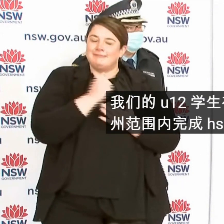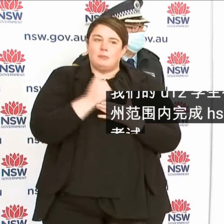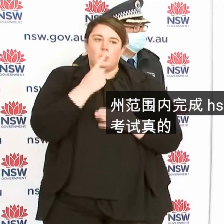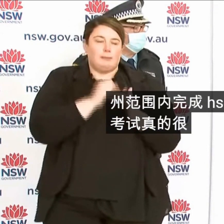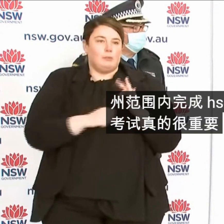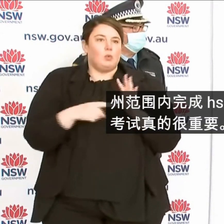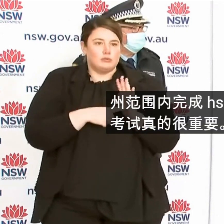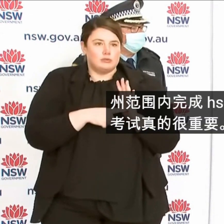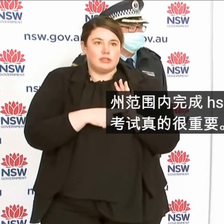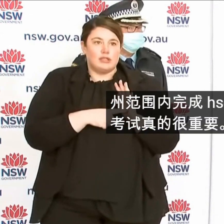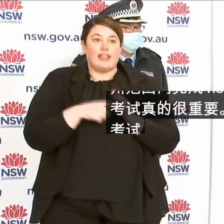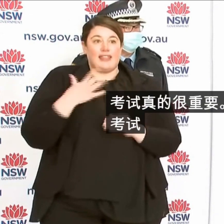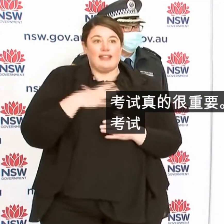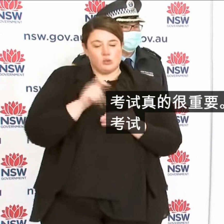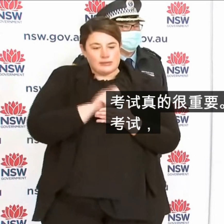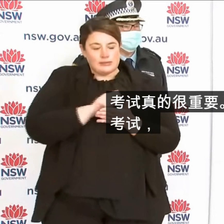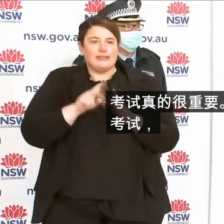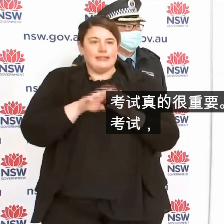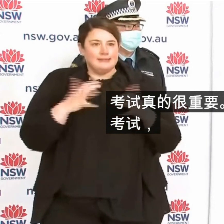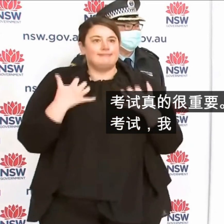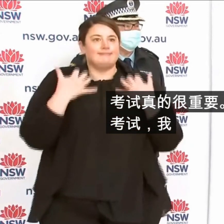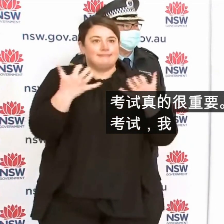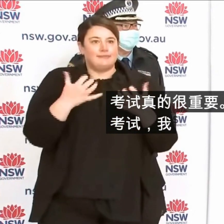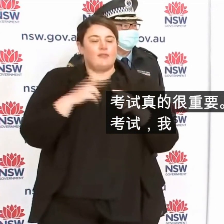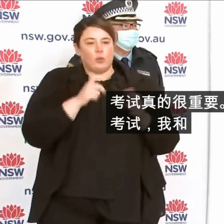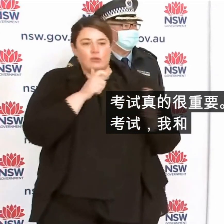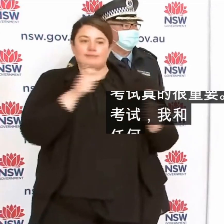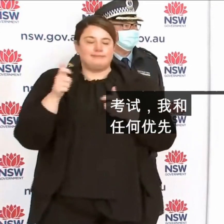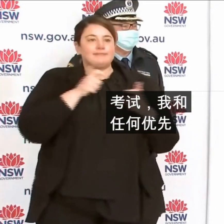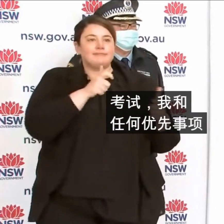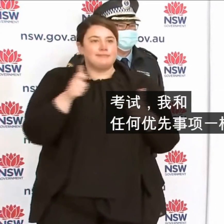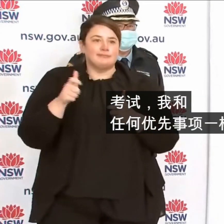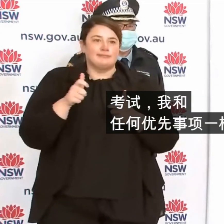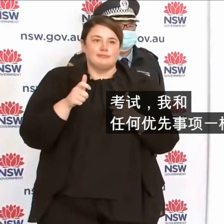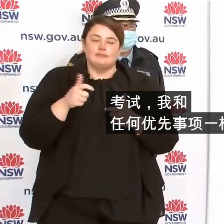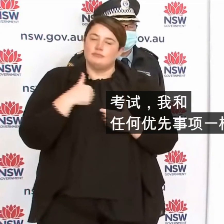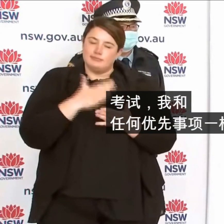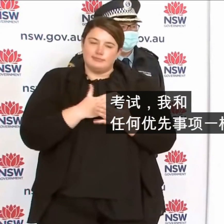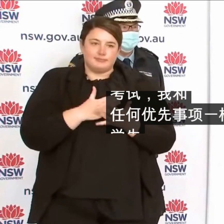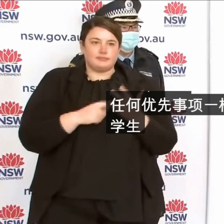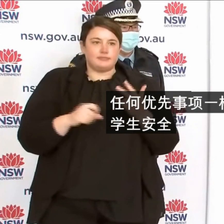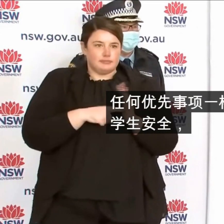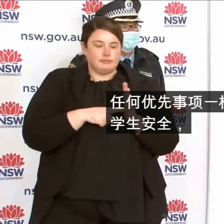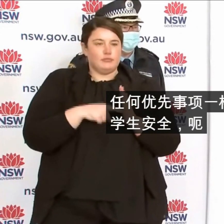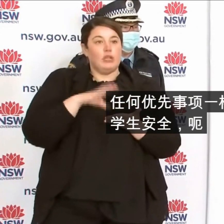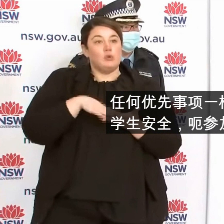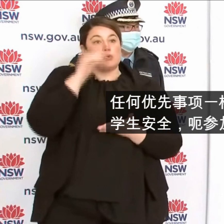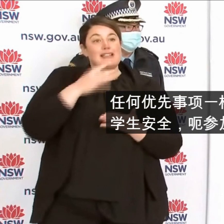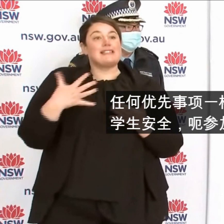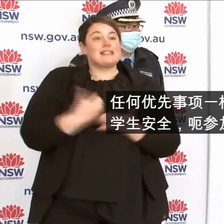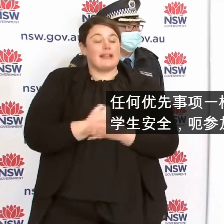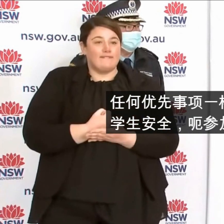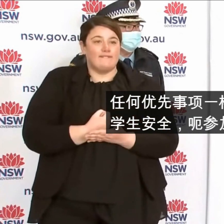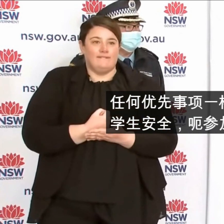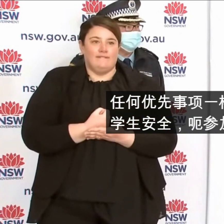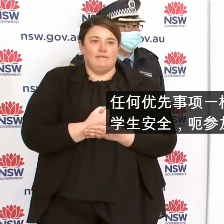state. They're required to sit for public examinations, and I'm as keen as anything as a priority to make sure our students are safe